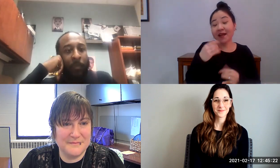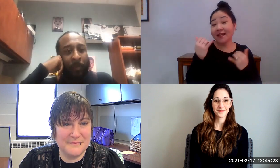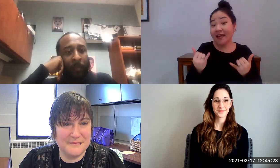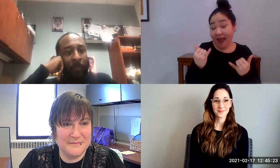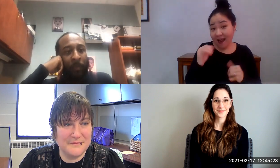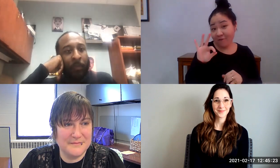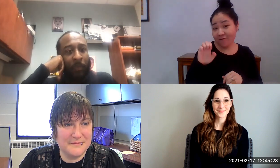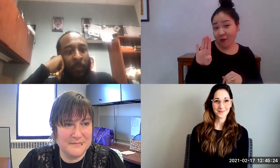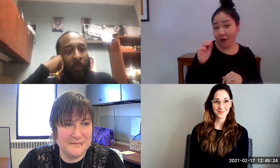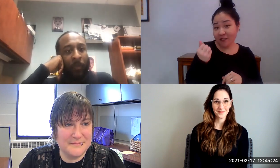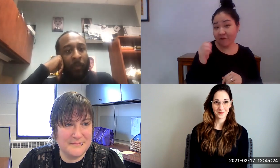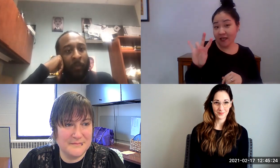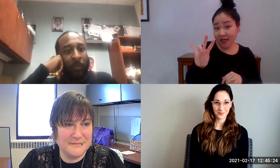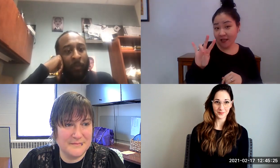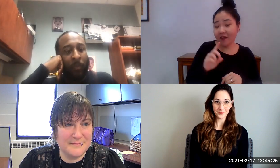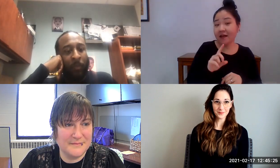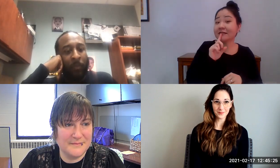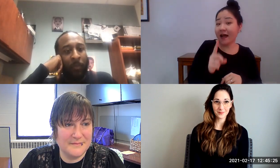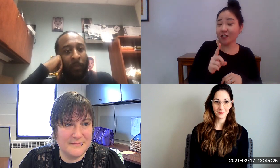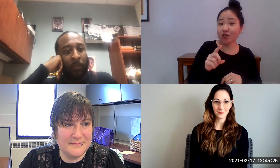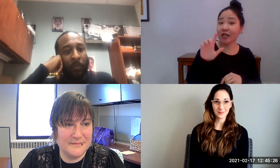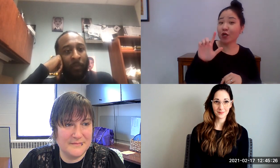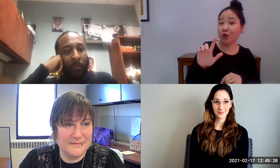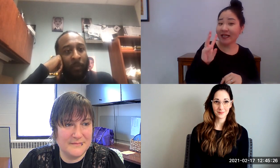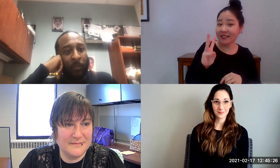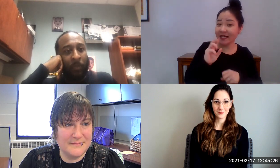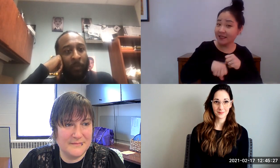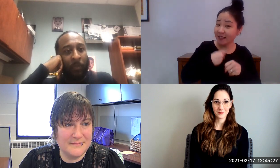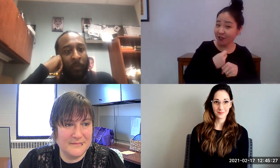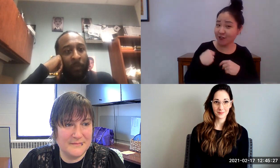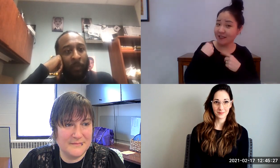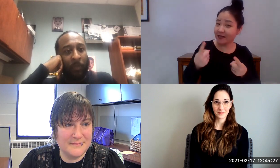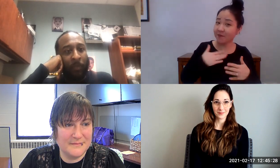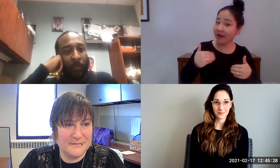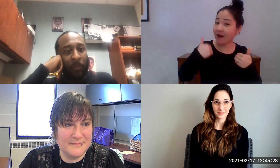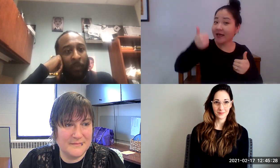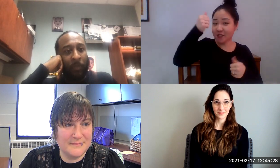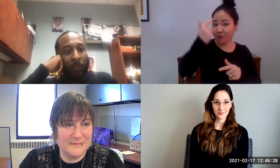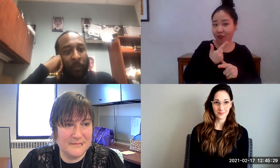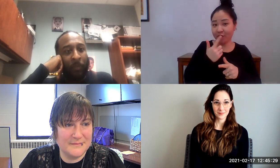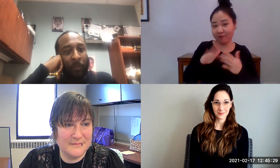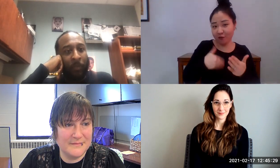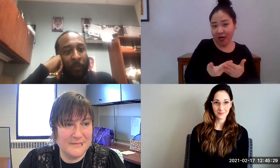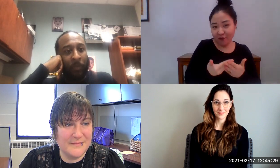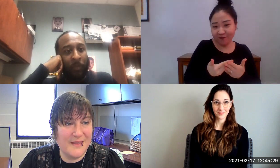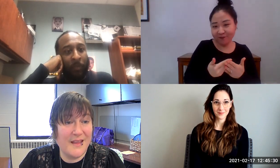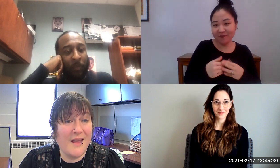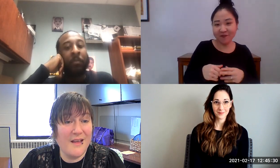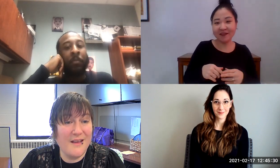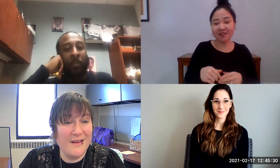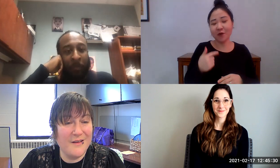So today, February 17th, is actually 26 years since my youngest brother